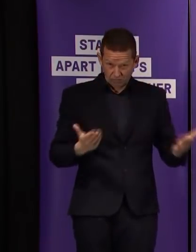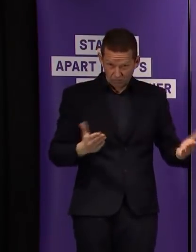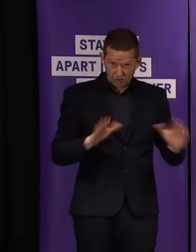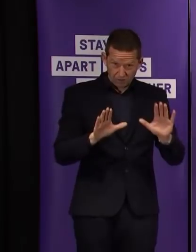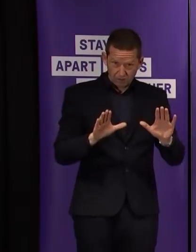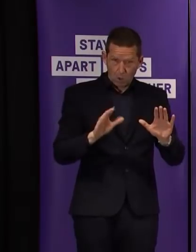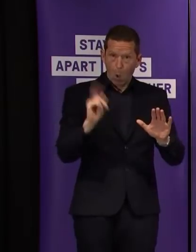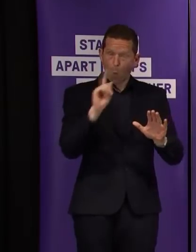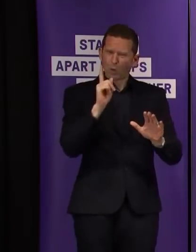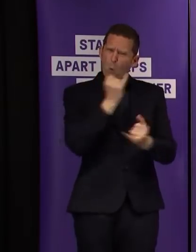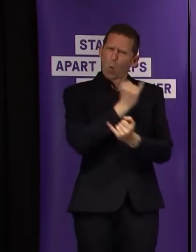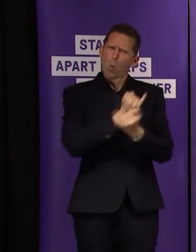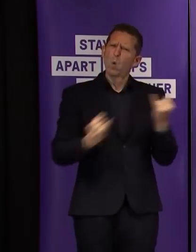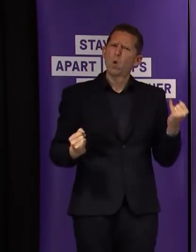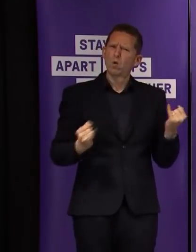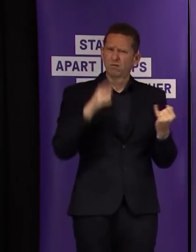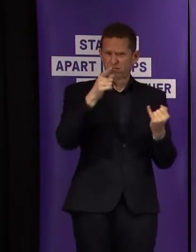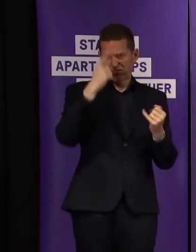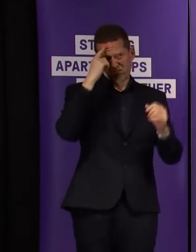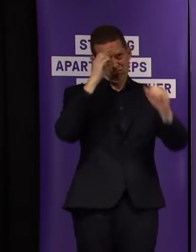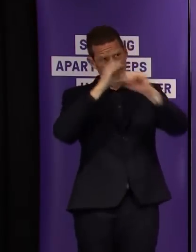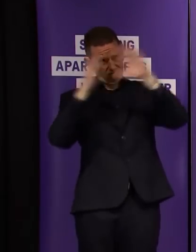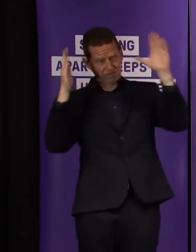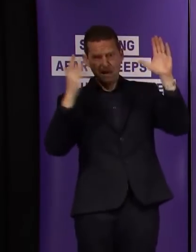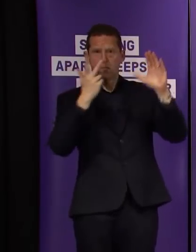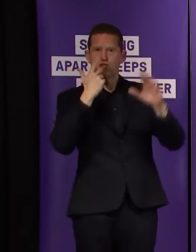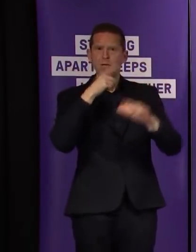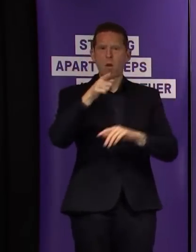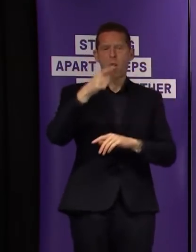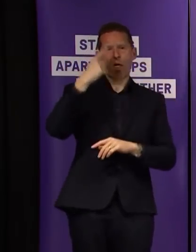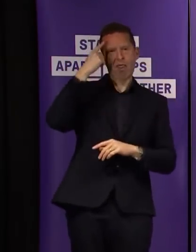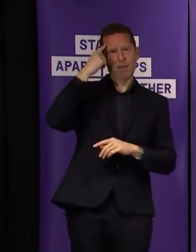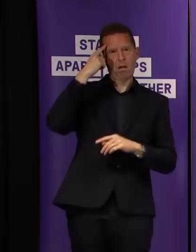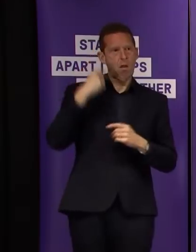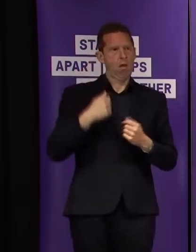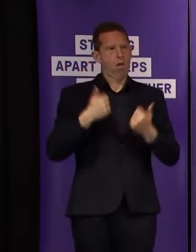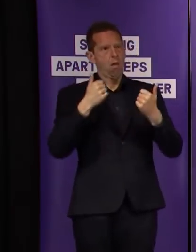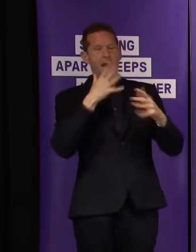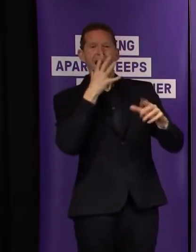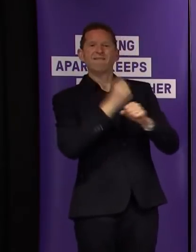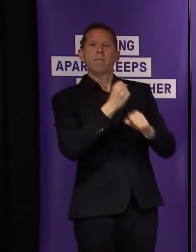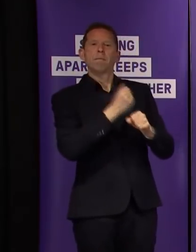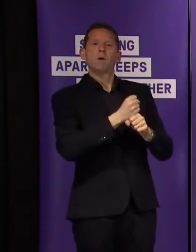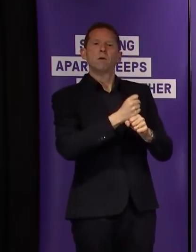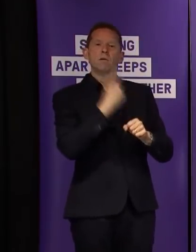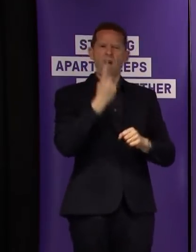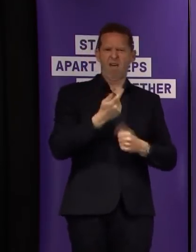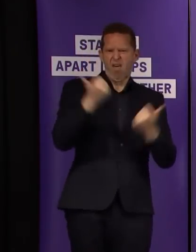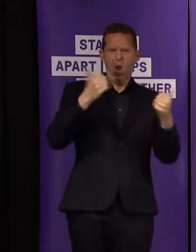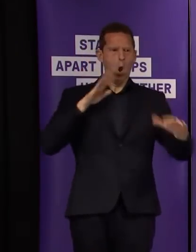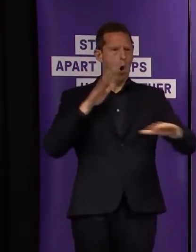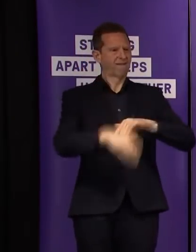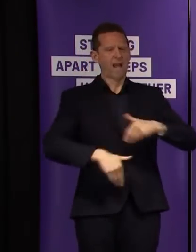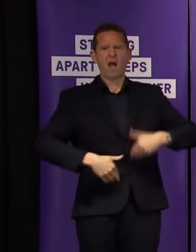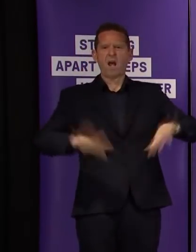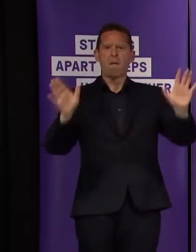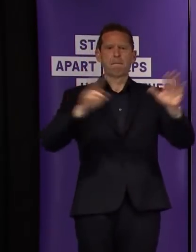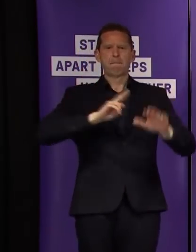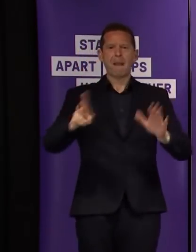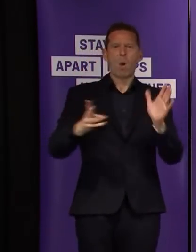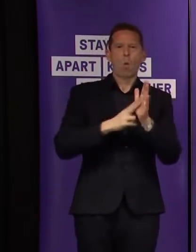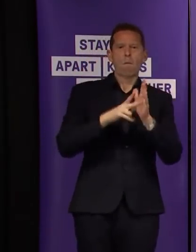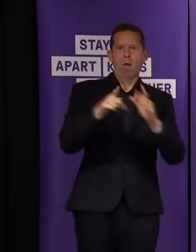what would be even harder news would be to convince yourself and think, because the government of the day told you this is over, we can go back to